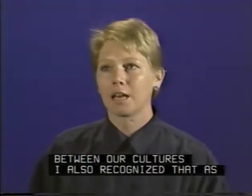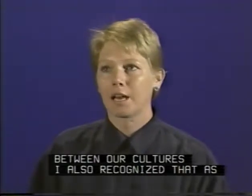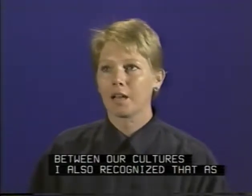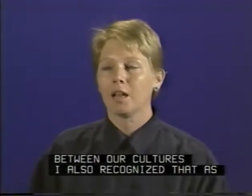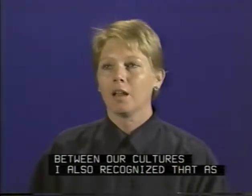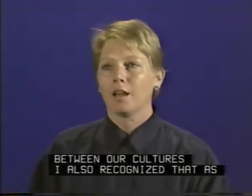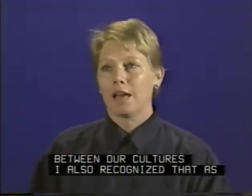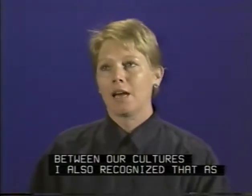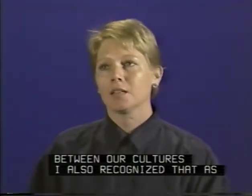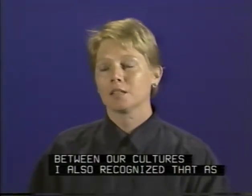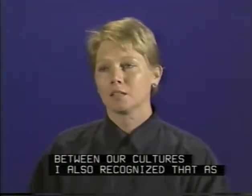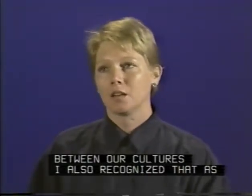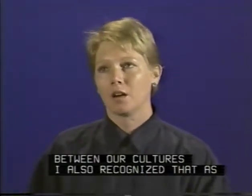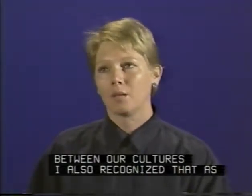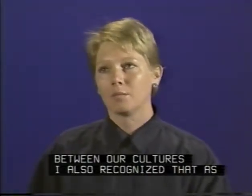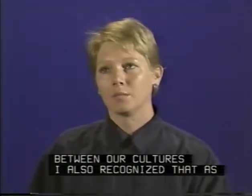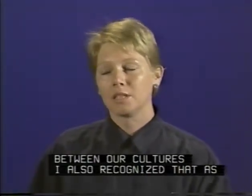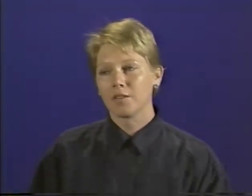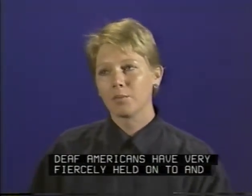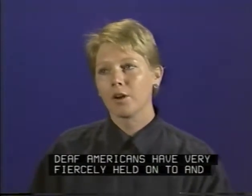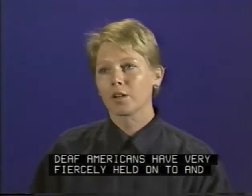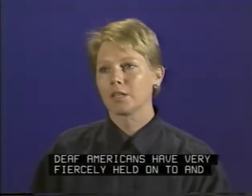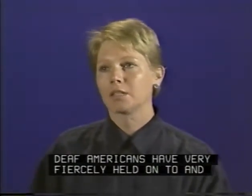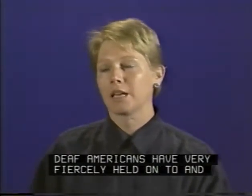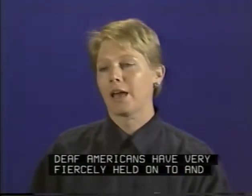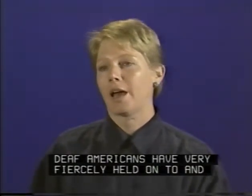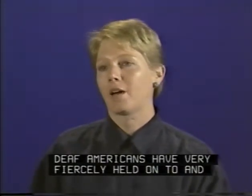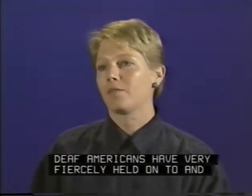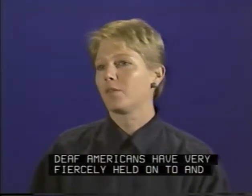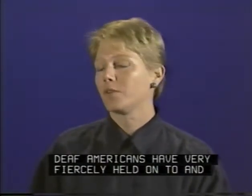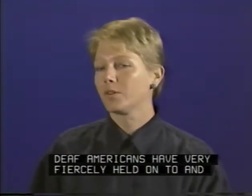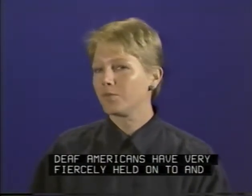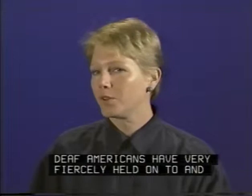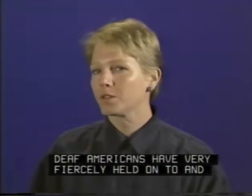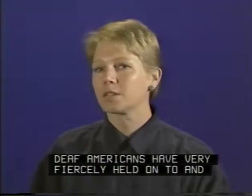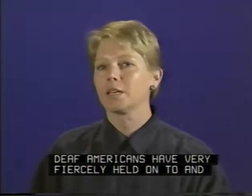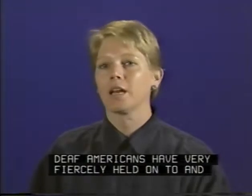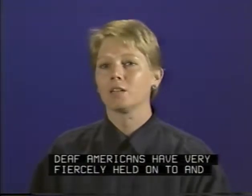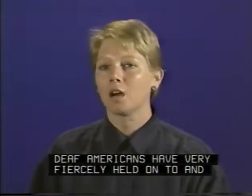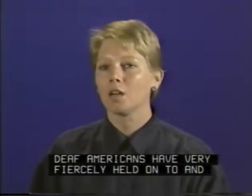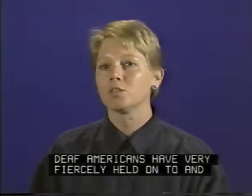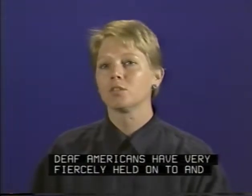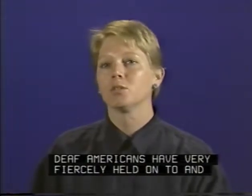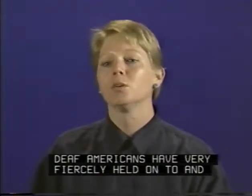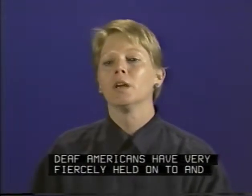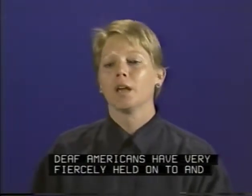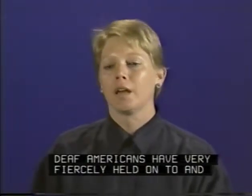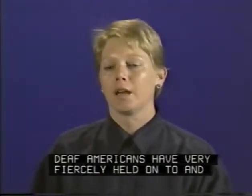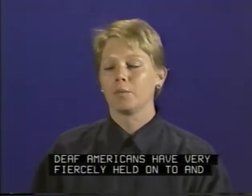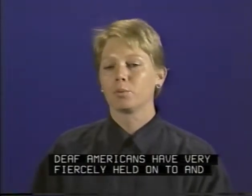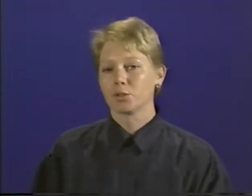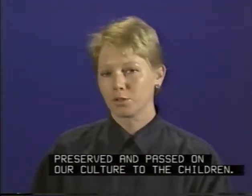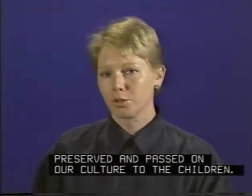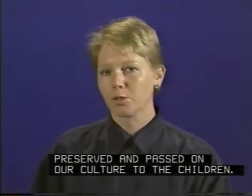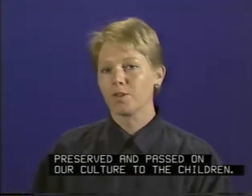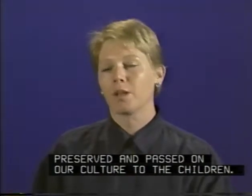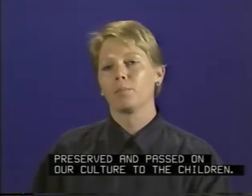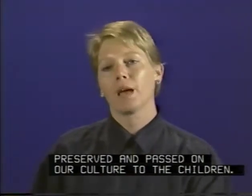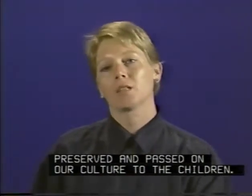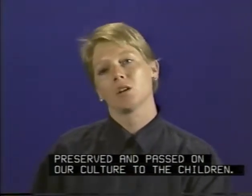that as Deaf Americans have very fiercely held on to and preserved and passed on